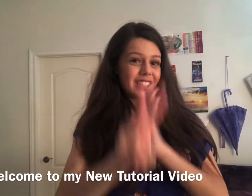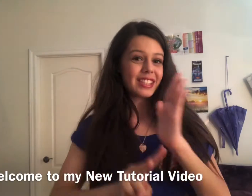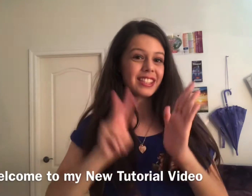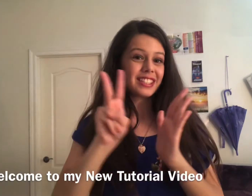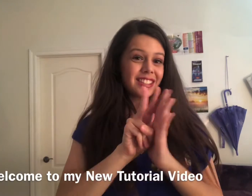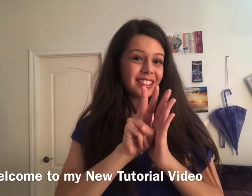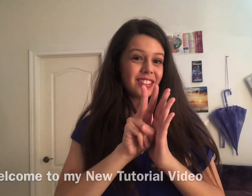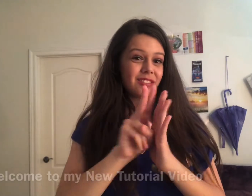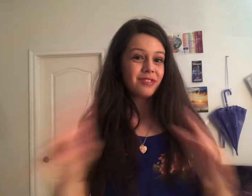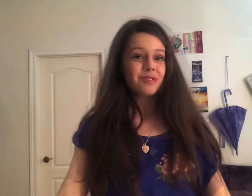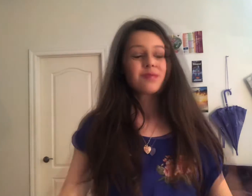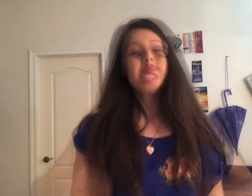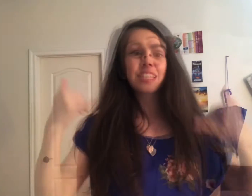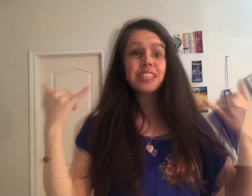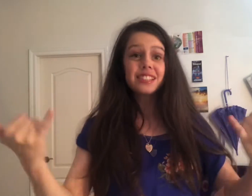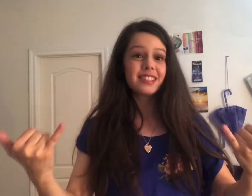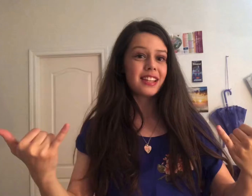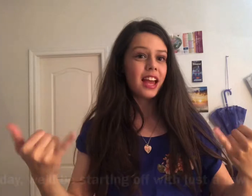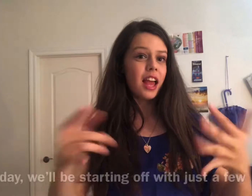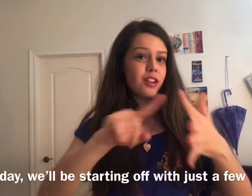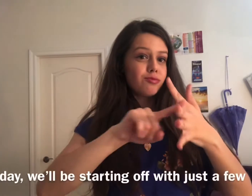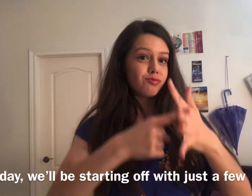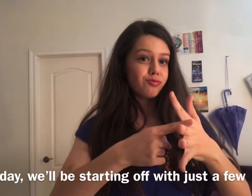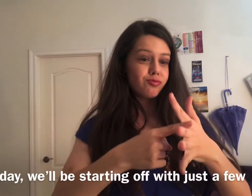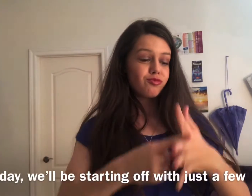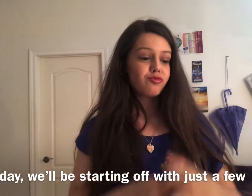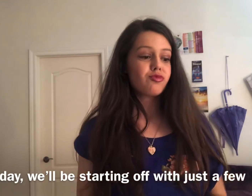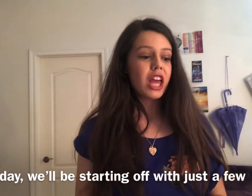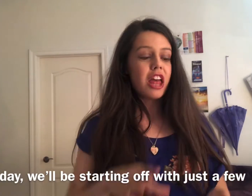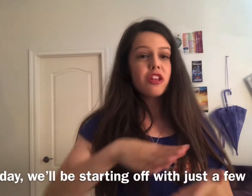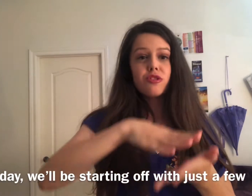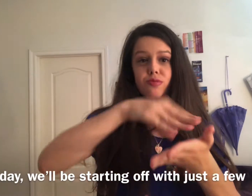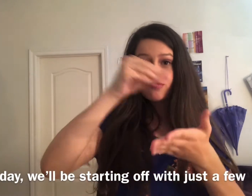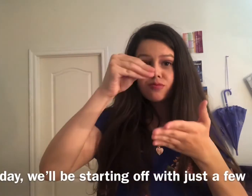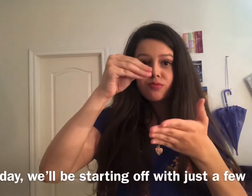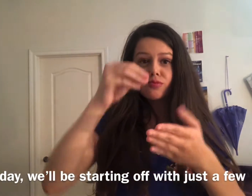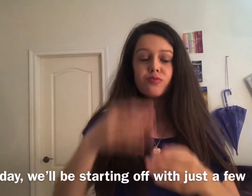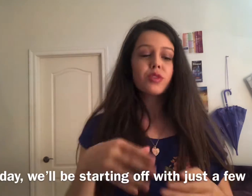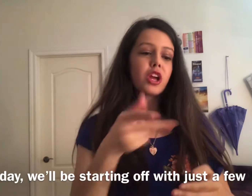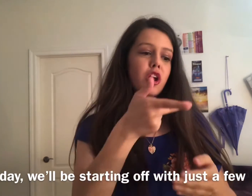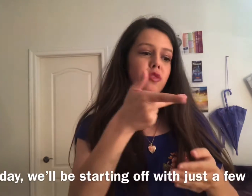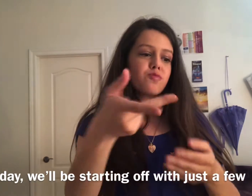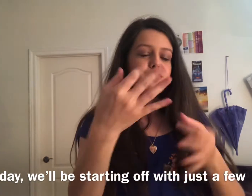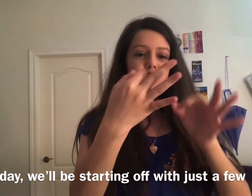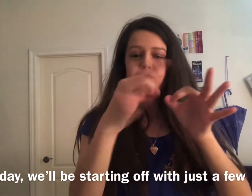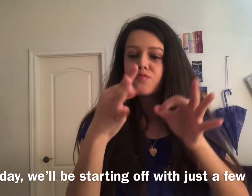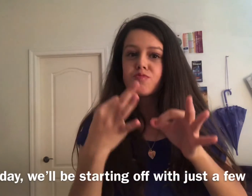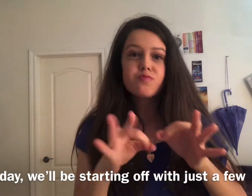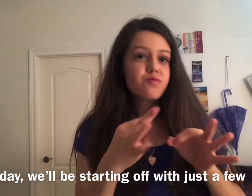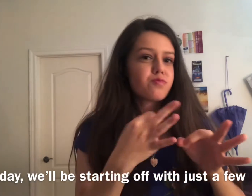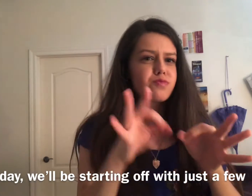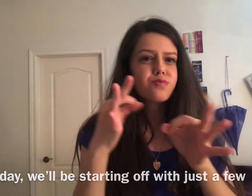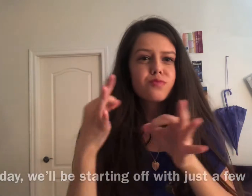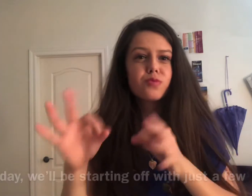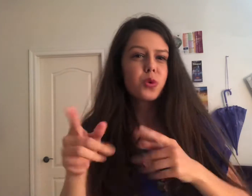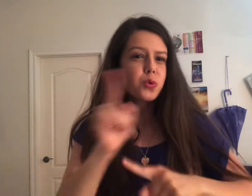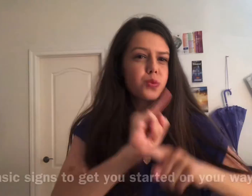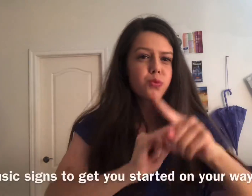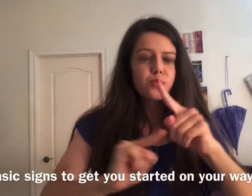brand new tutorial video. So today we're just going to be starting off with a few simple signs to get you on your